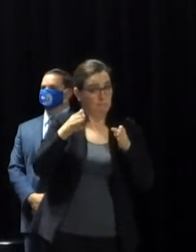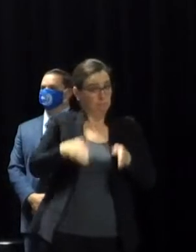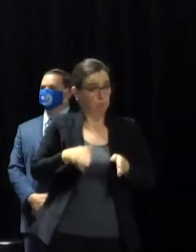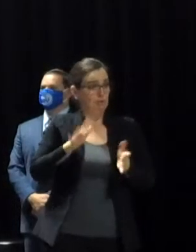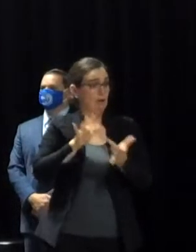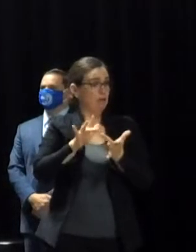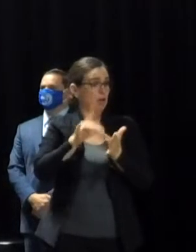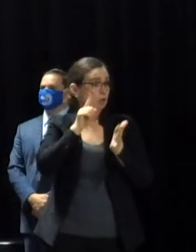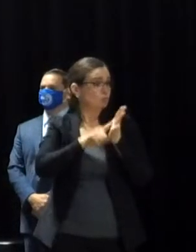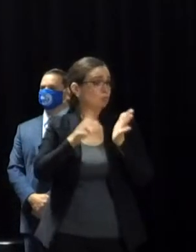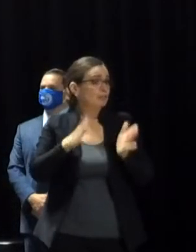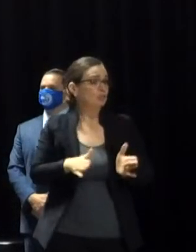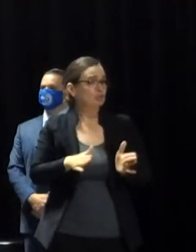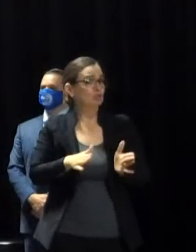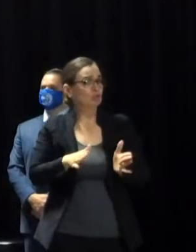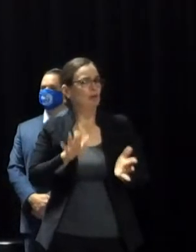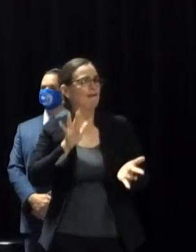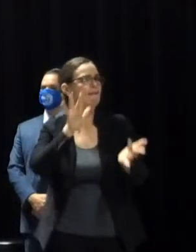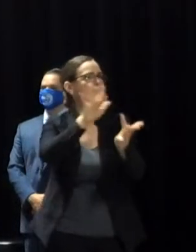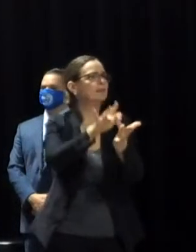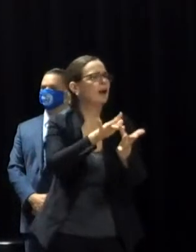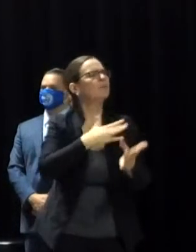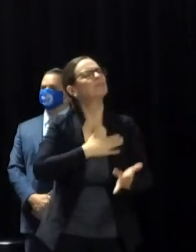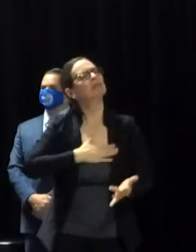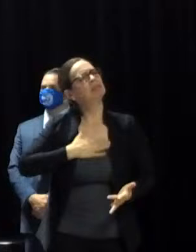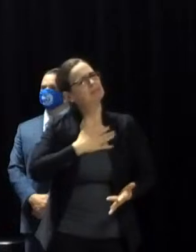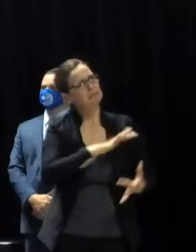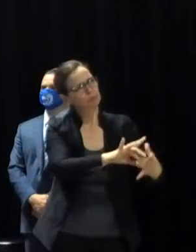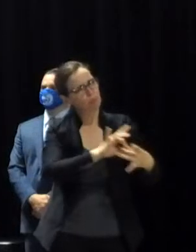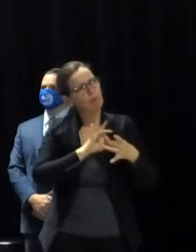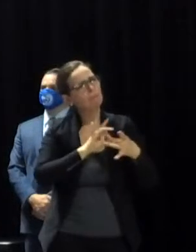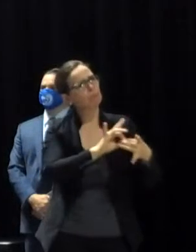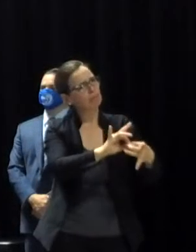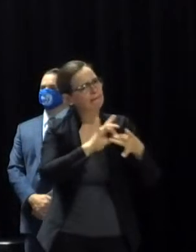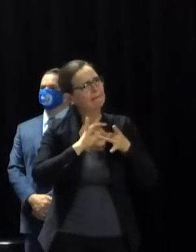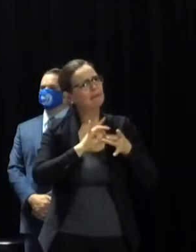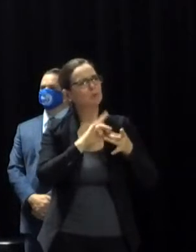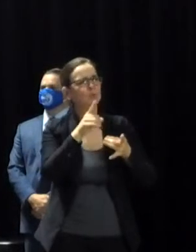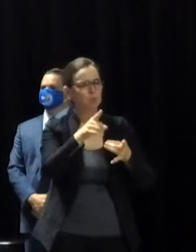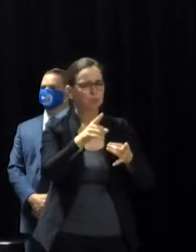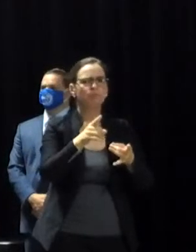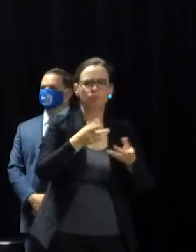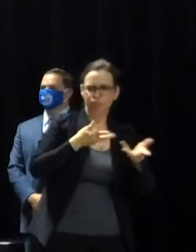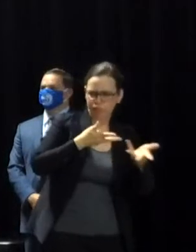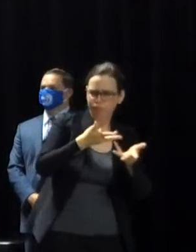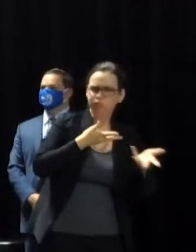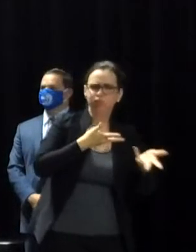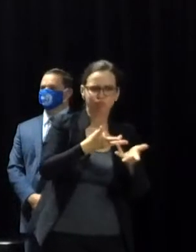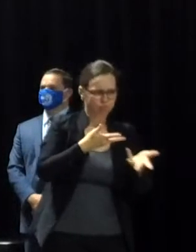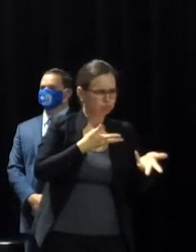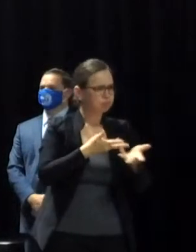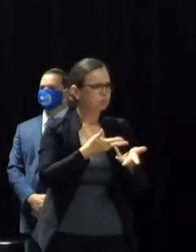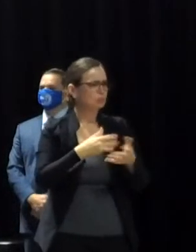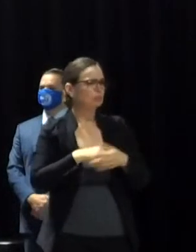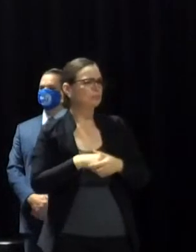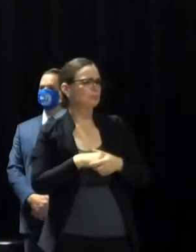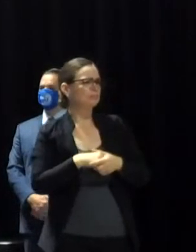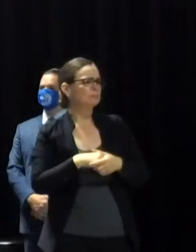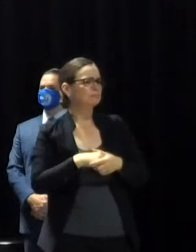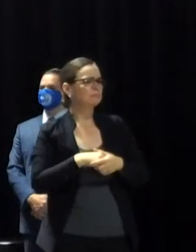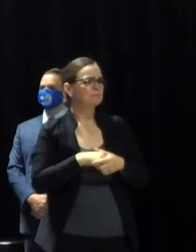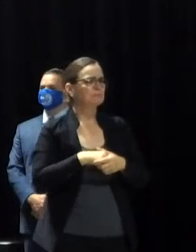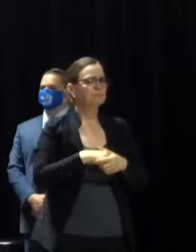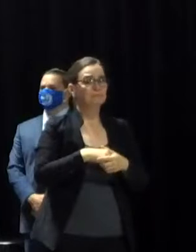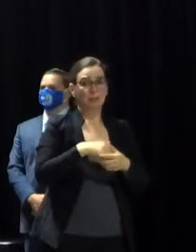information. Our investigation cannot be complete unless we get full information for